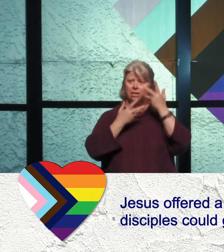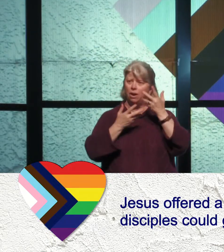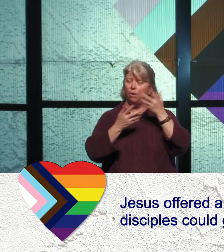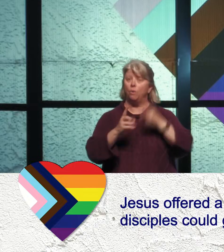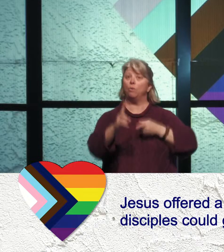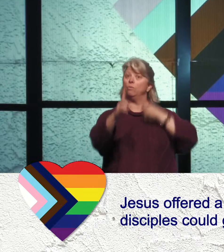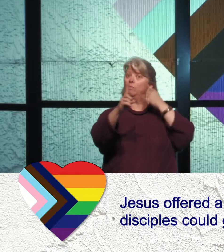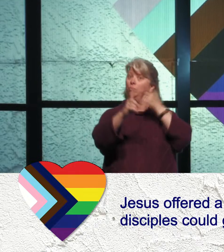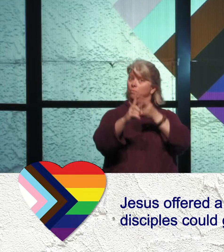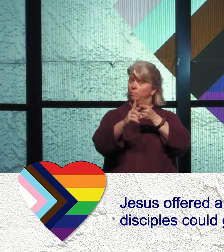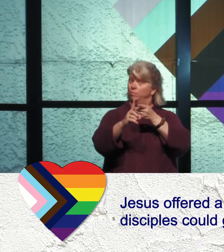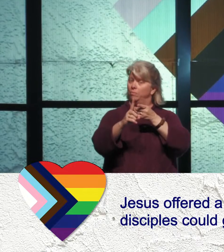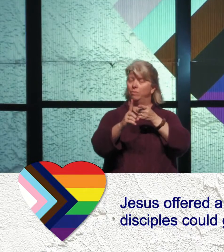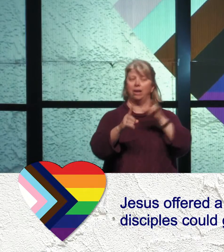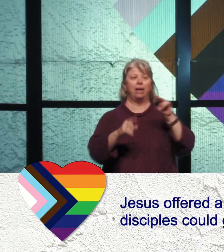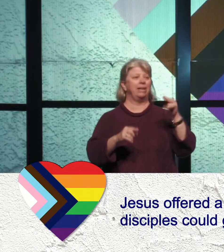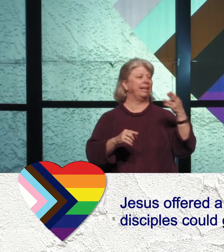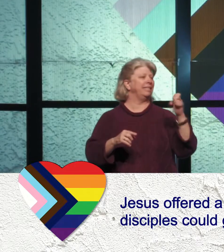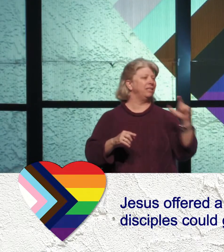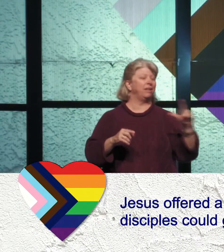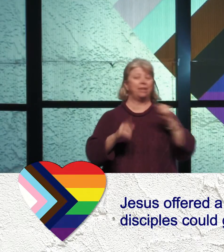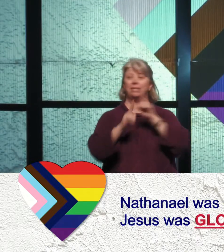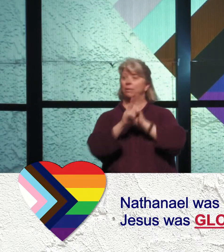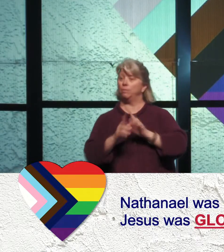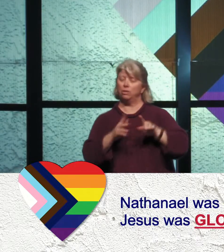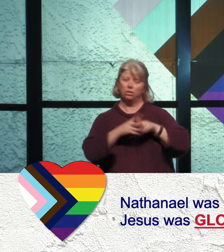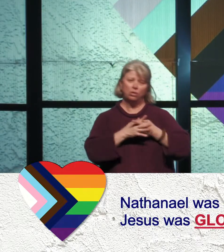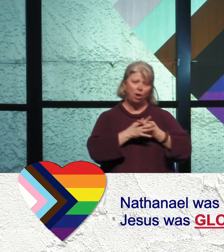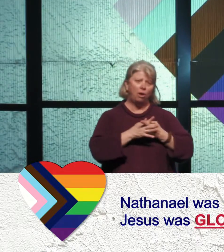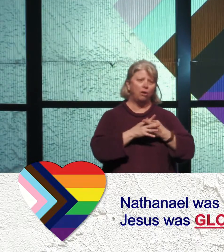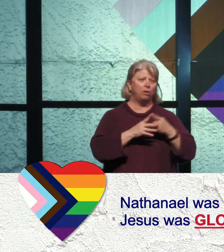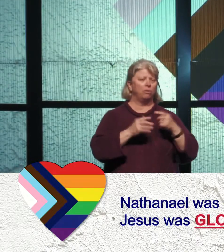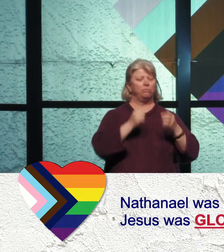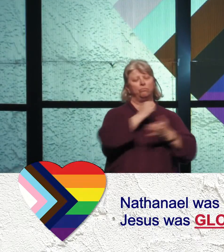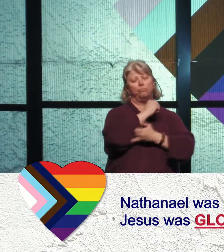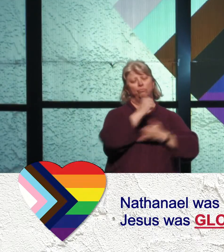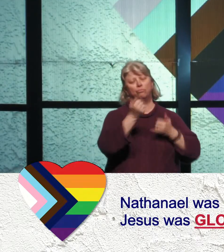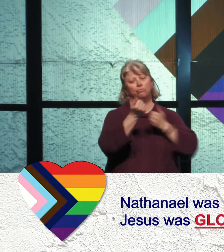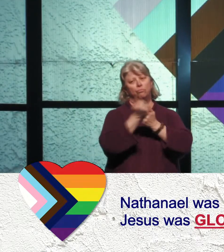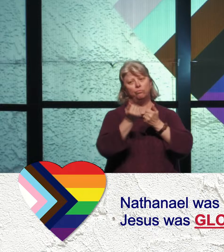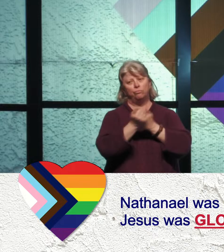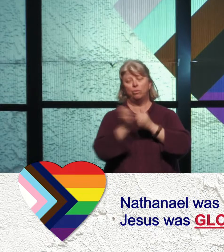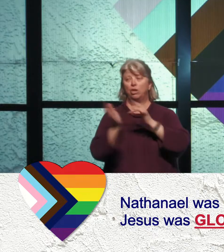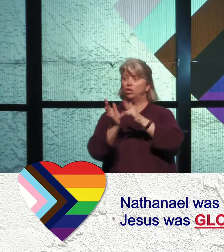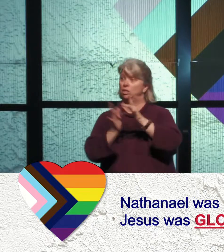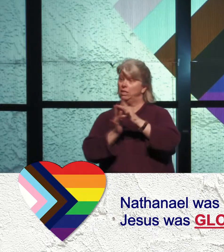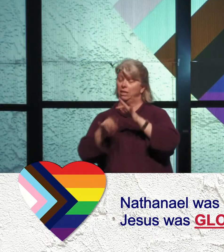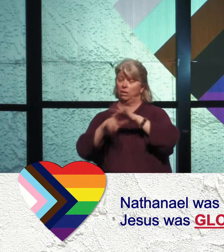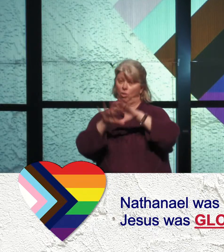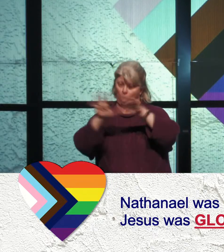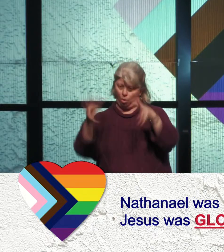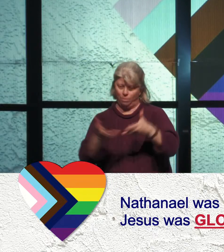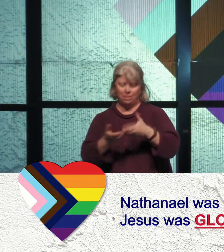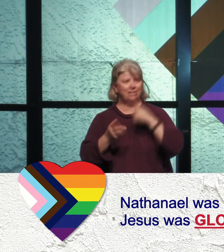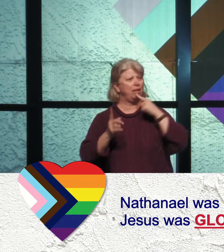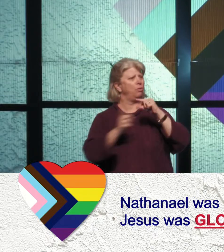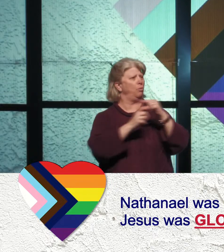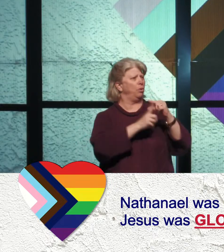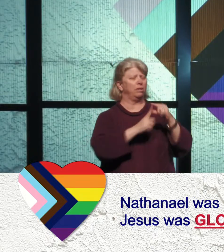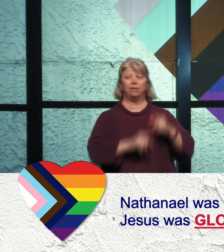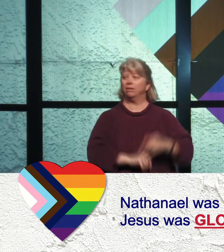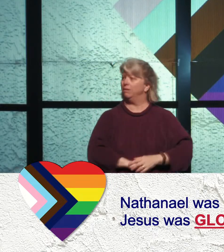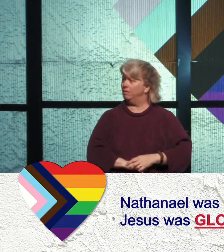end of the day, Nathanael and the disciples started off as nationalists, and Jesus was a globalist. And I did use those words